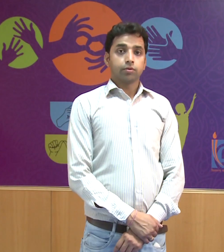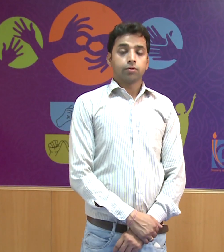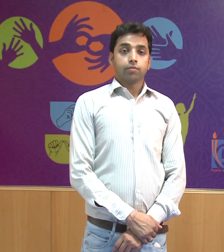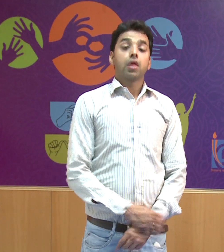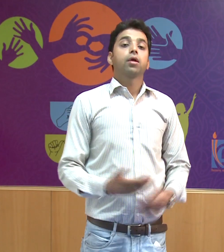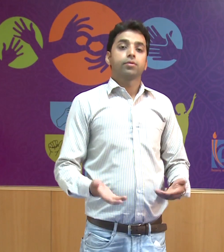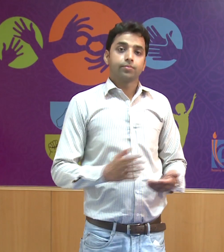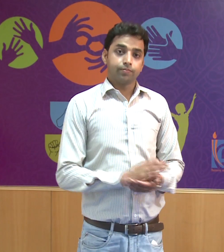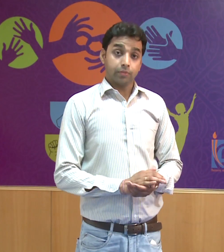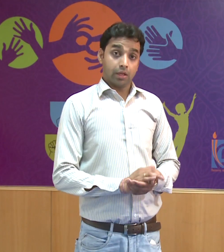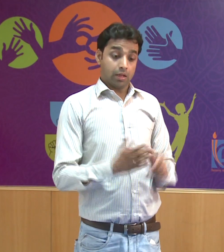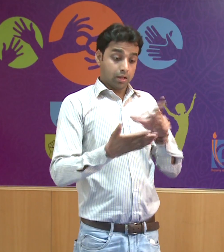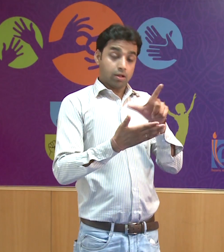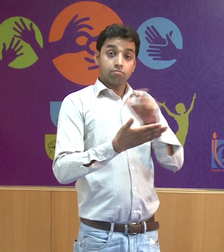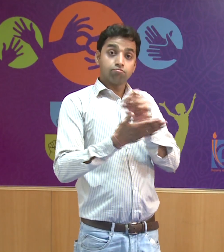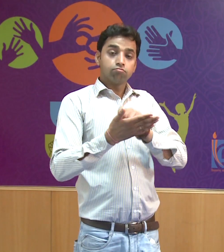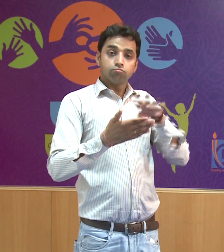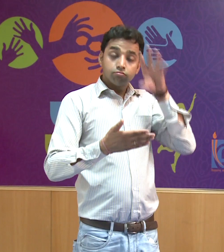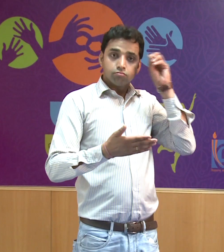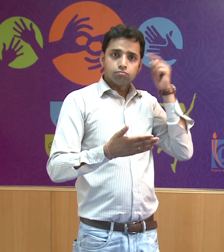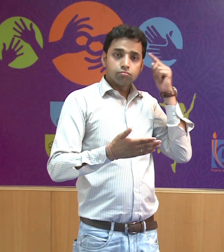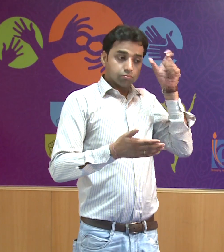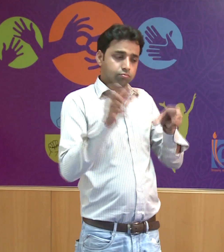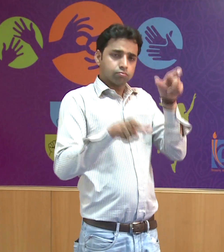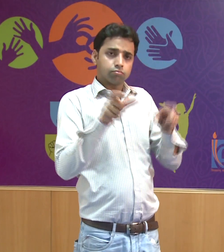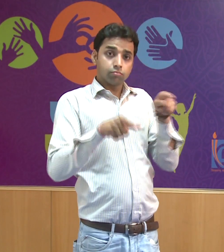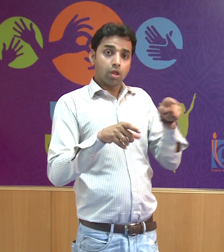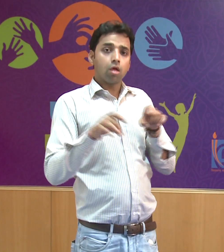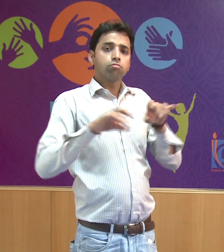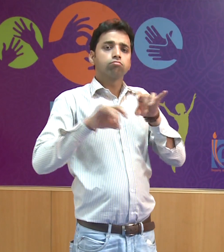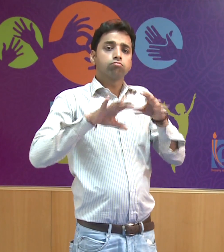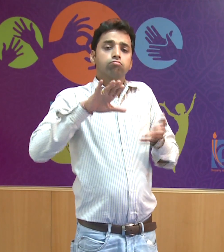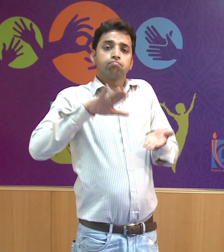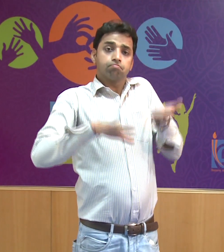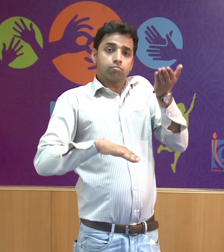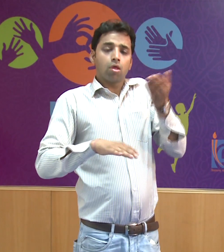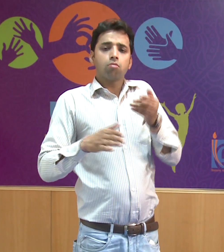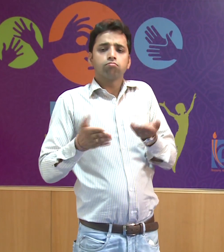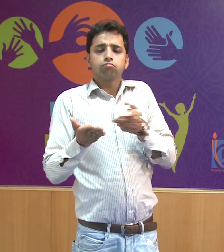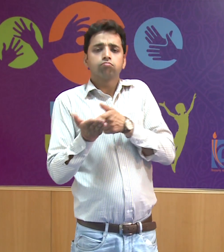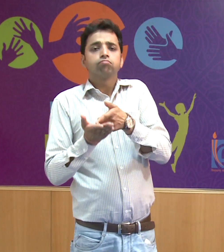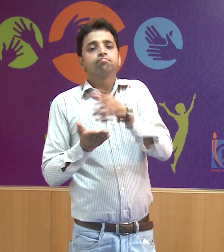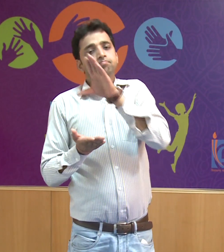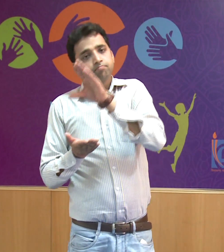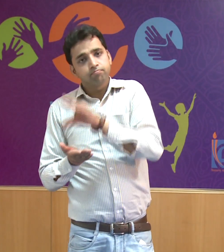As literacy rate was higher in city more than villages.